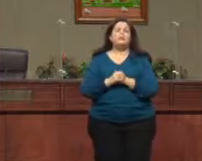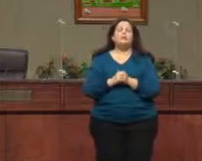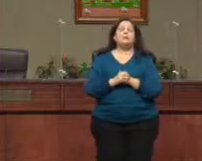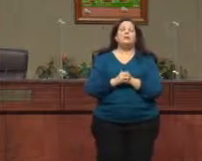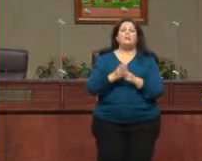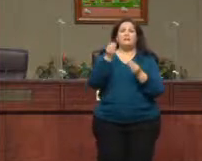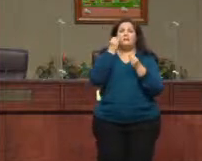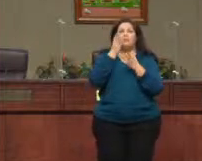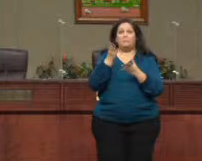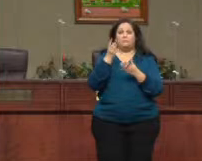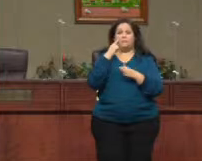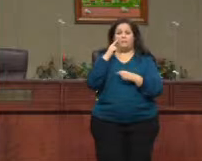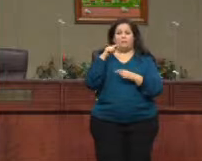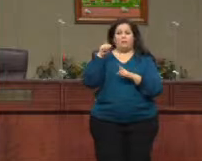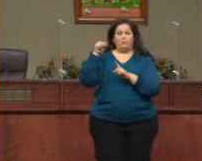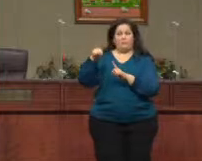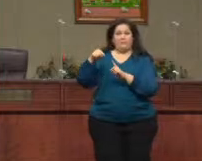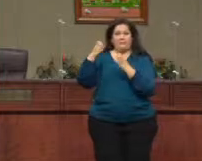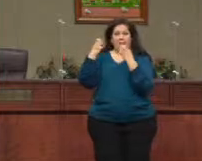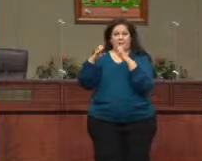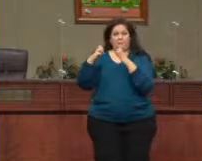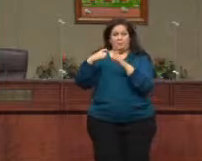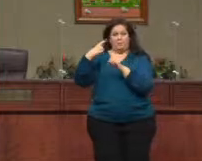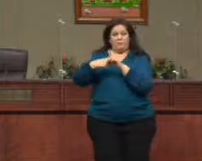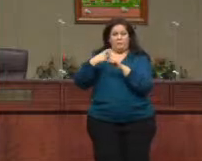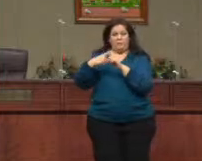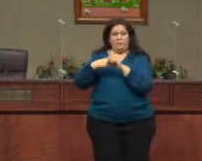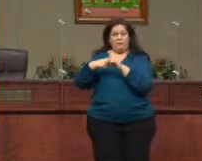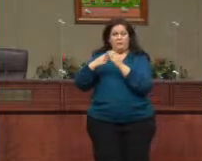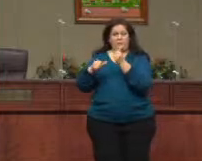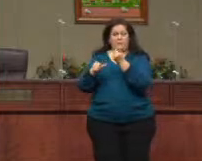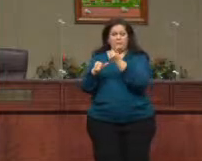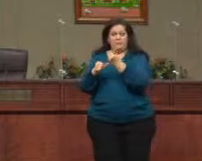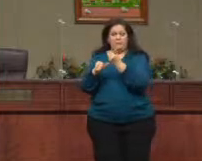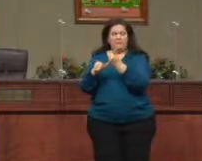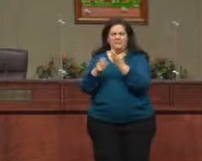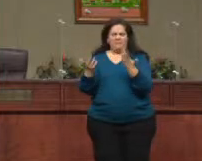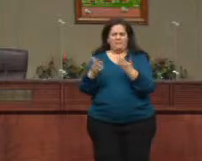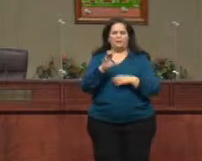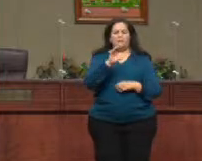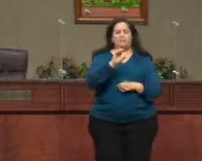Information about Orange County's emergency rental assistance program can be found at